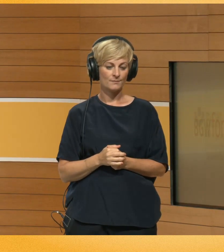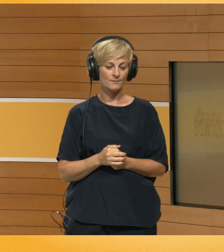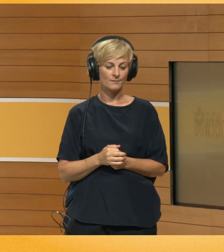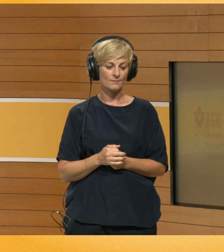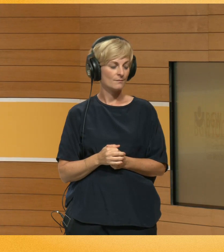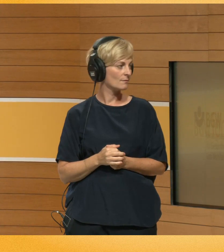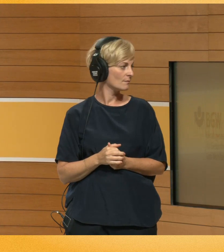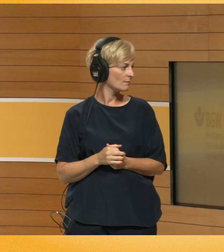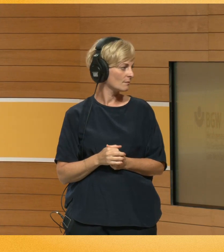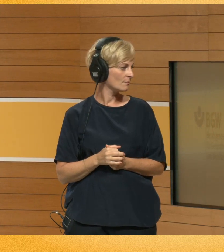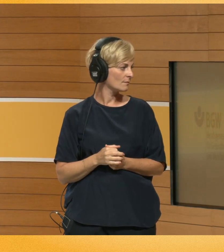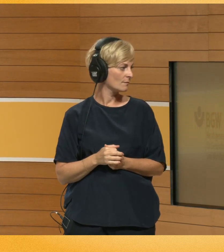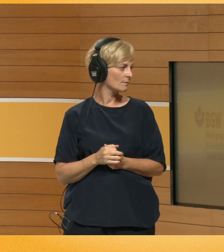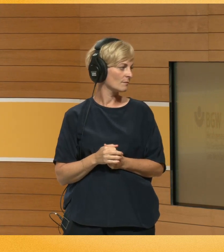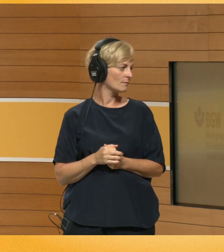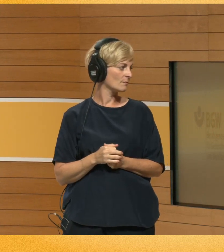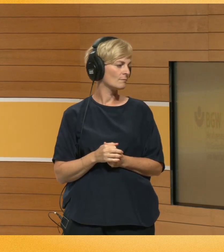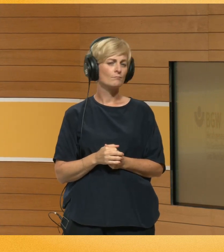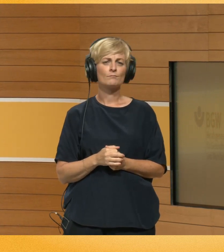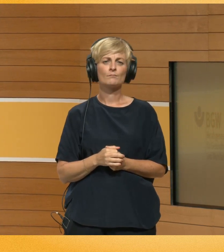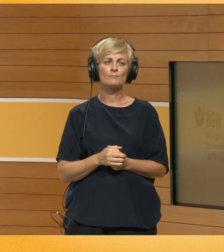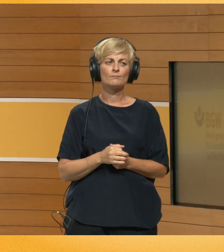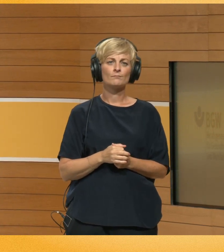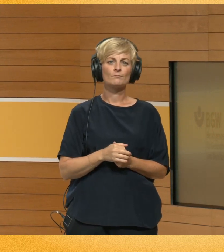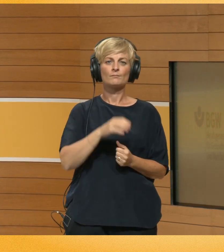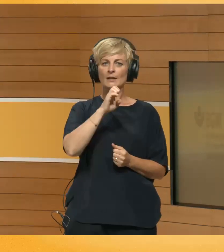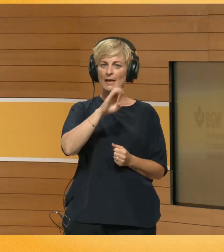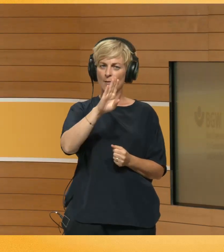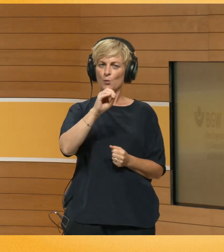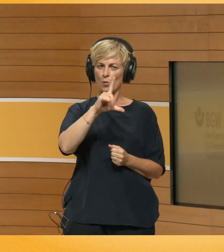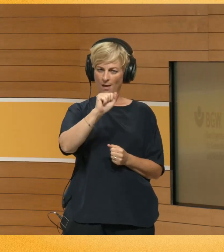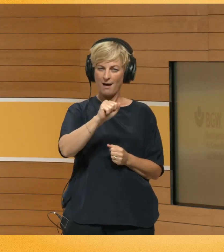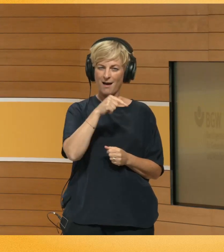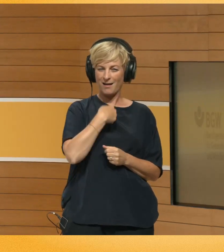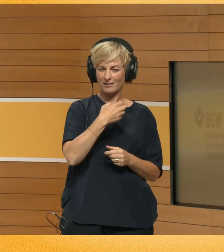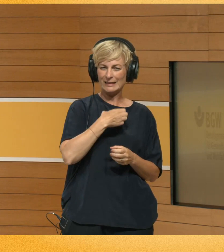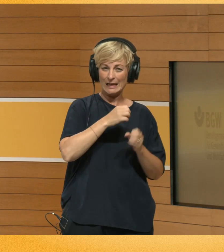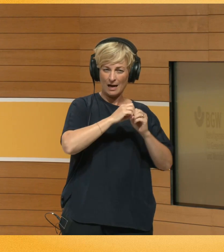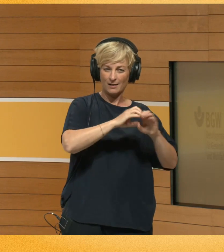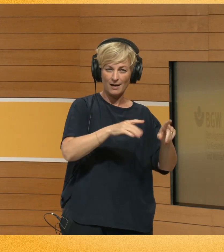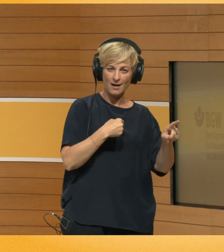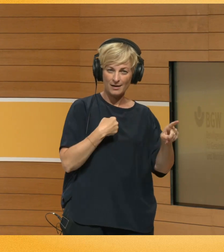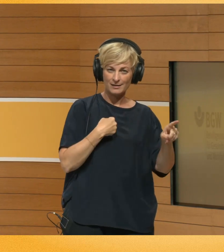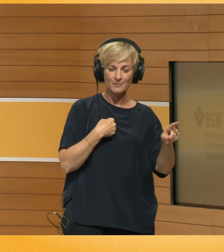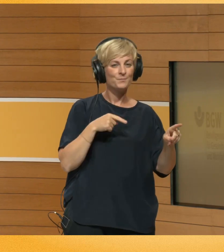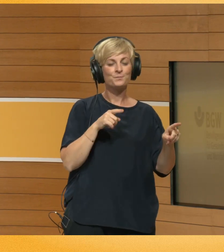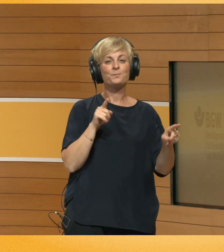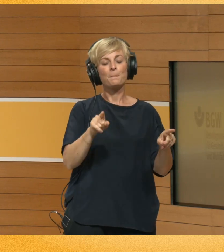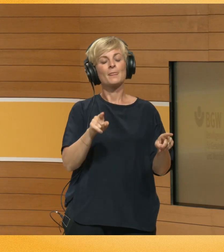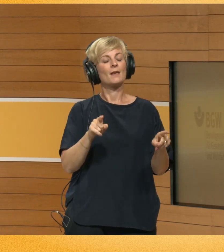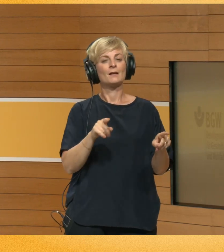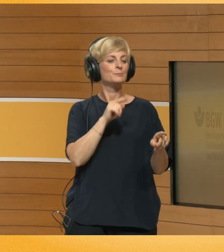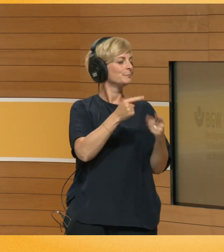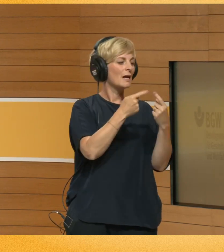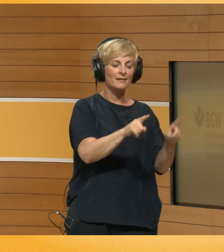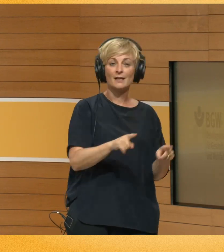Unlike Ebola, COVID posed equal risk to every country, and every